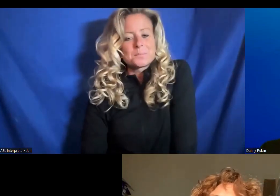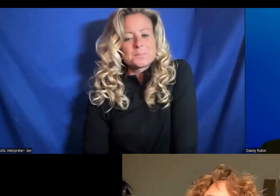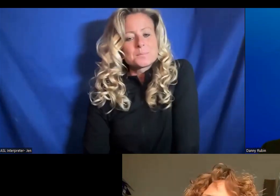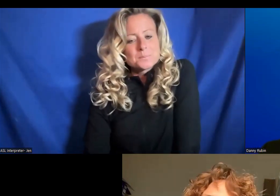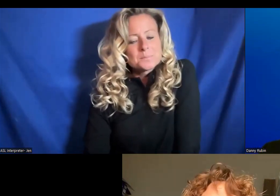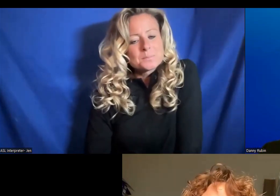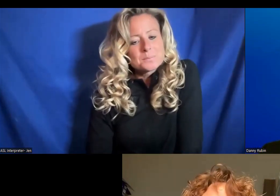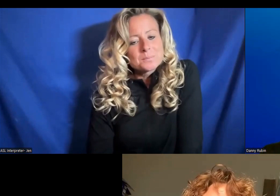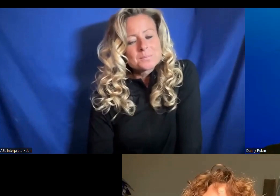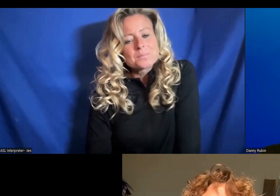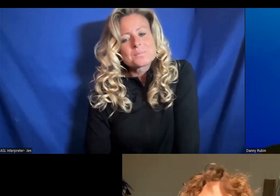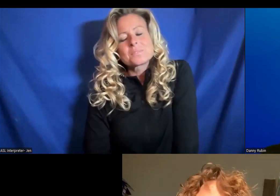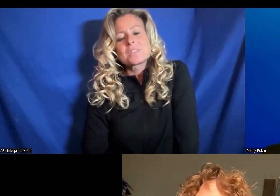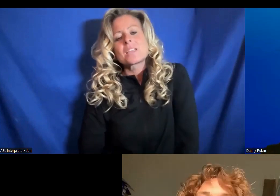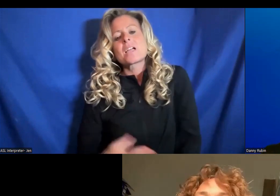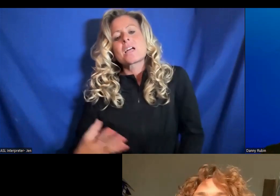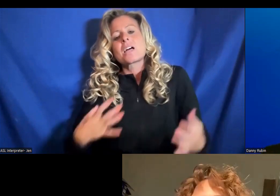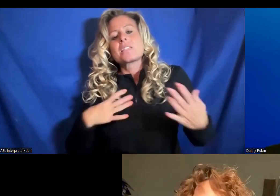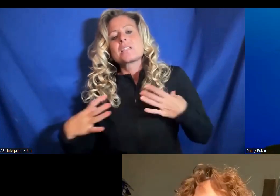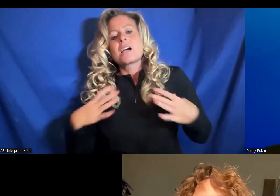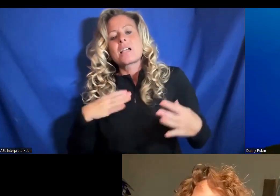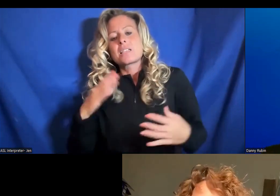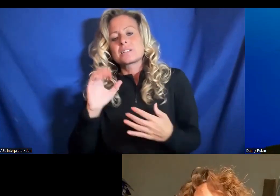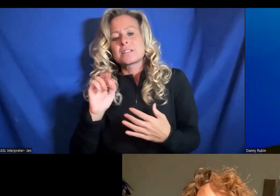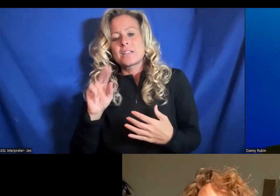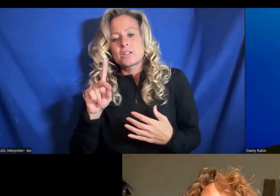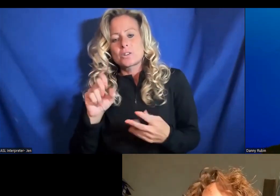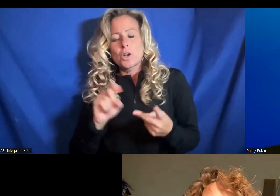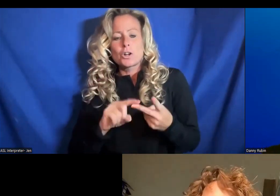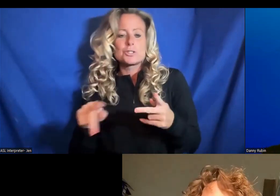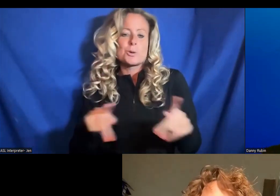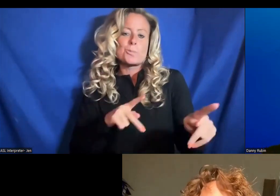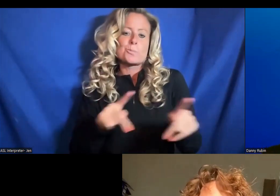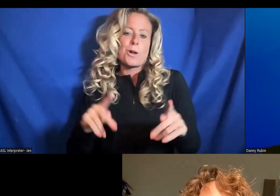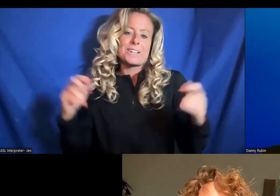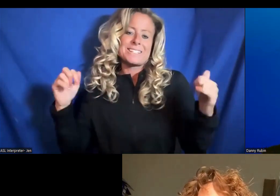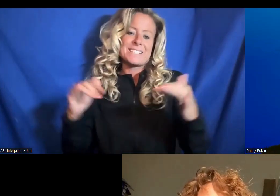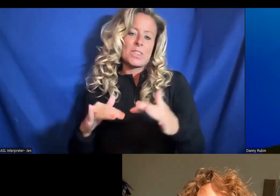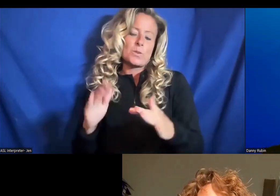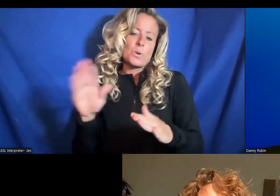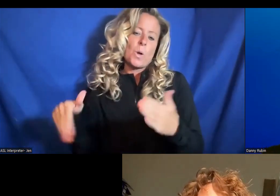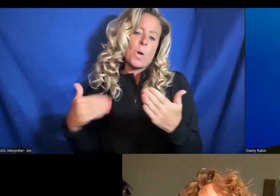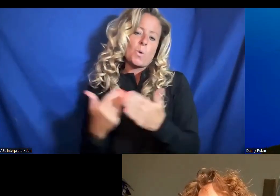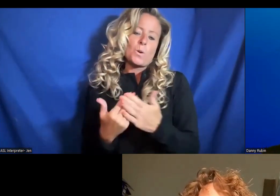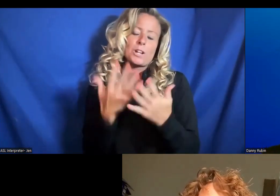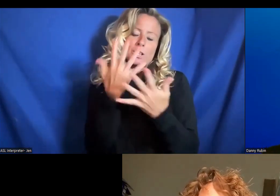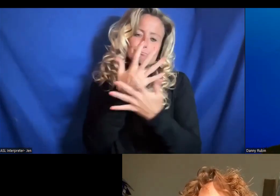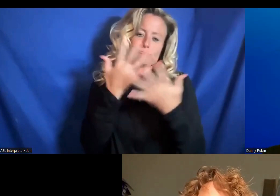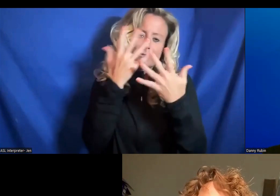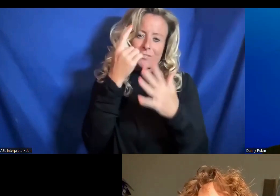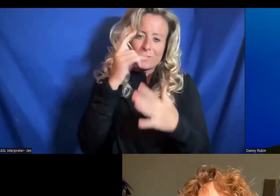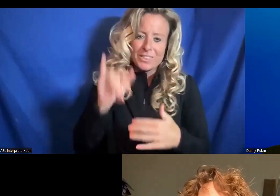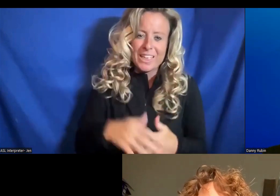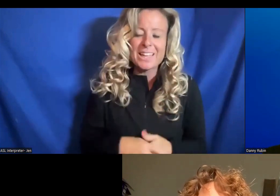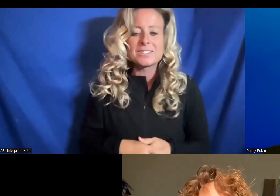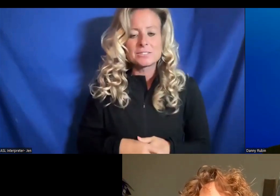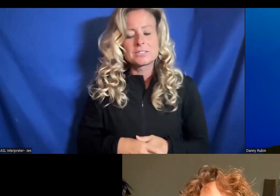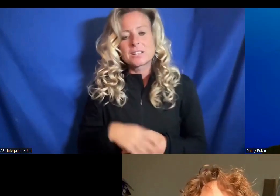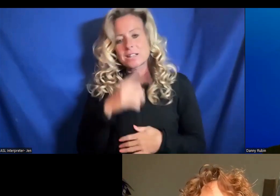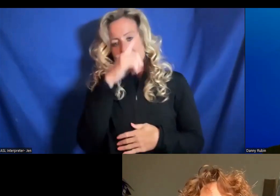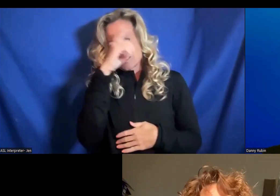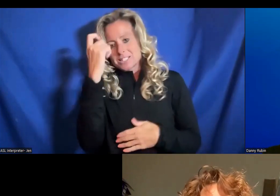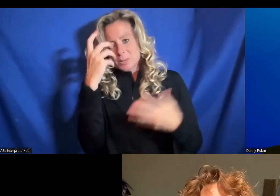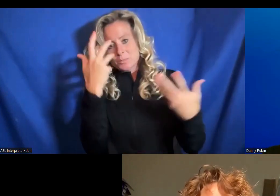The holiday cards that people do, parties, gatherings, everybody wants to look nice for those. And I think that summer is over and